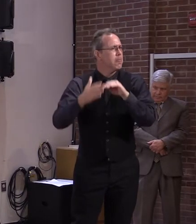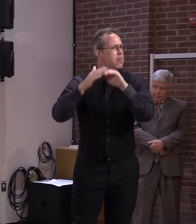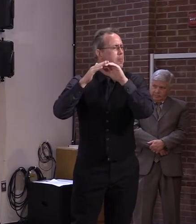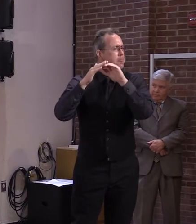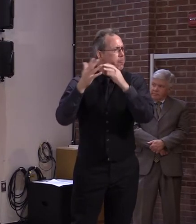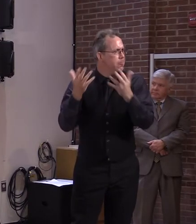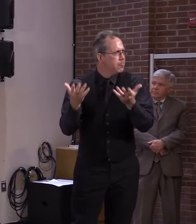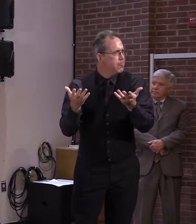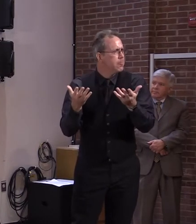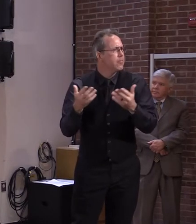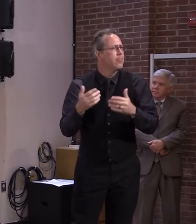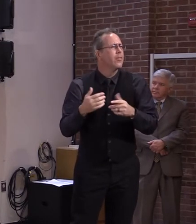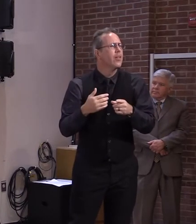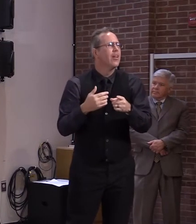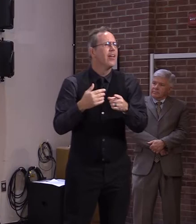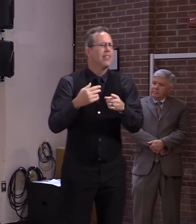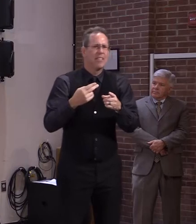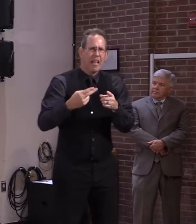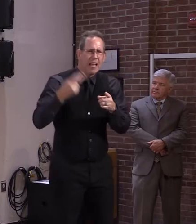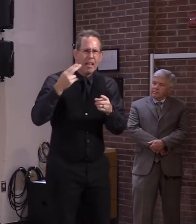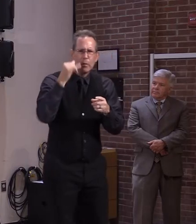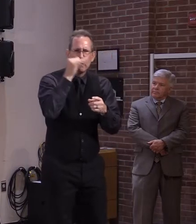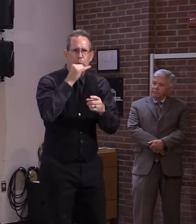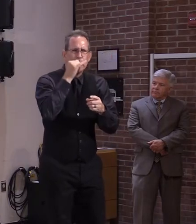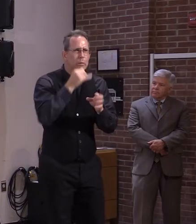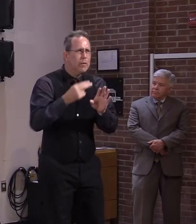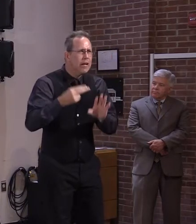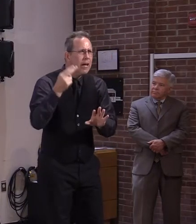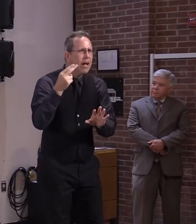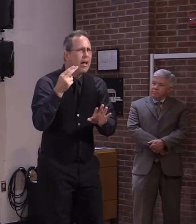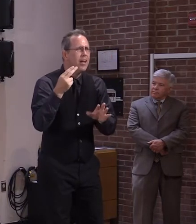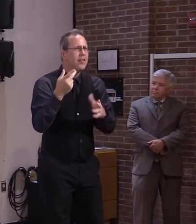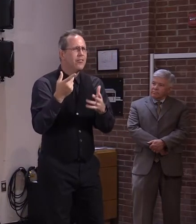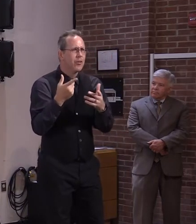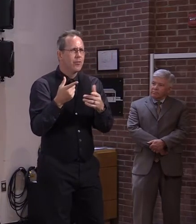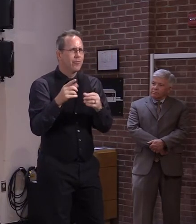per capita cases? That's just my perspective.